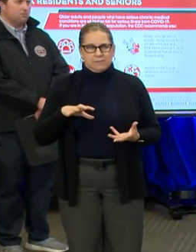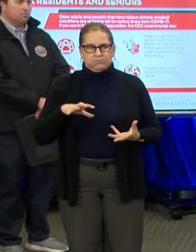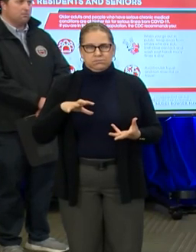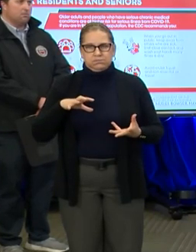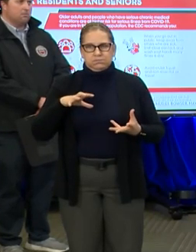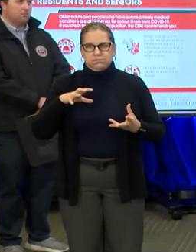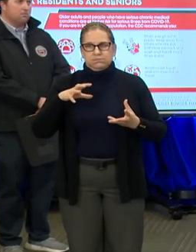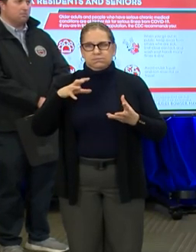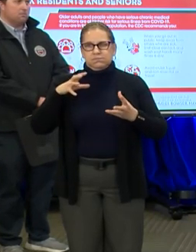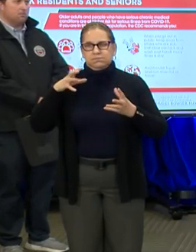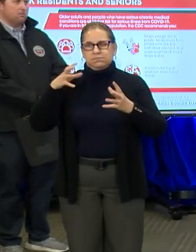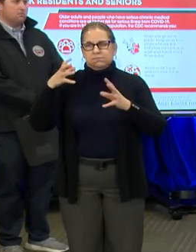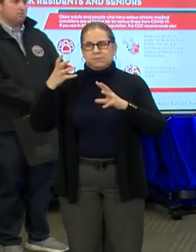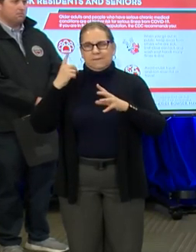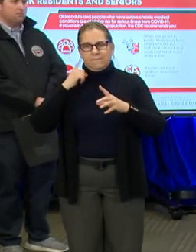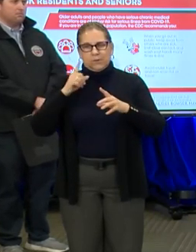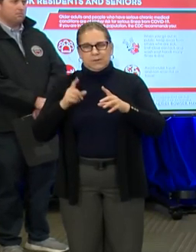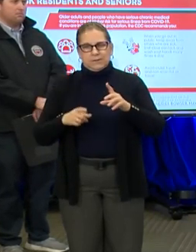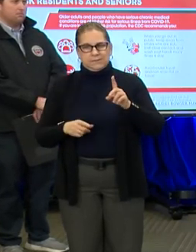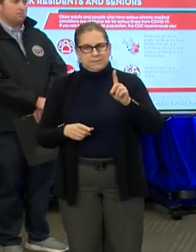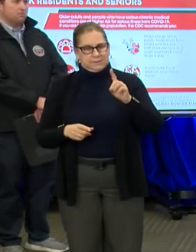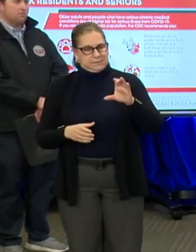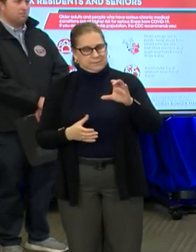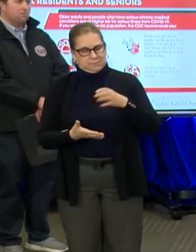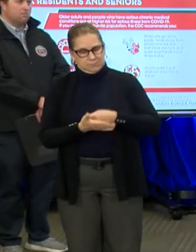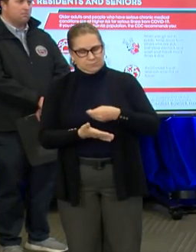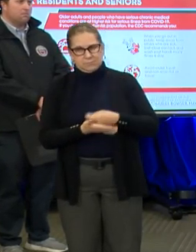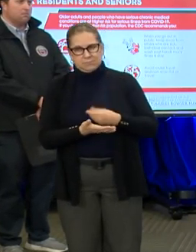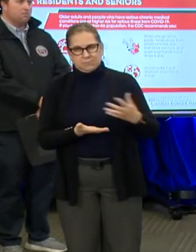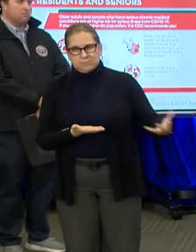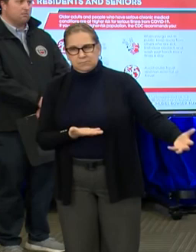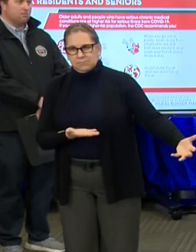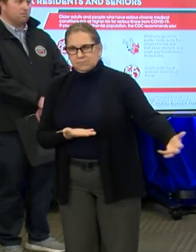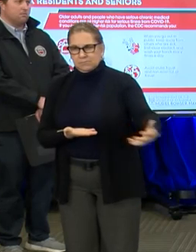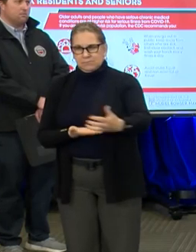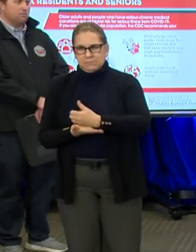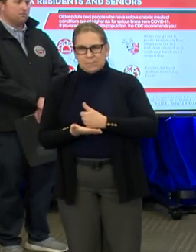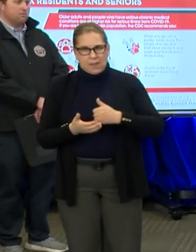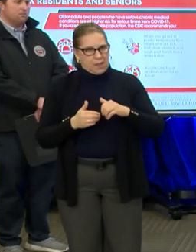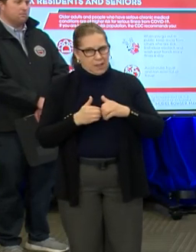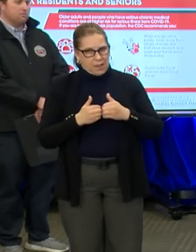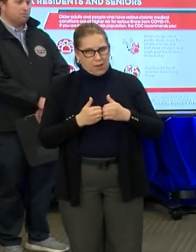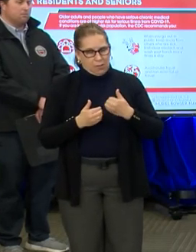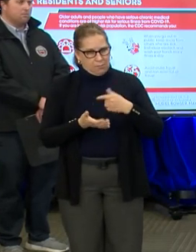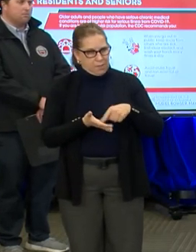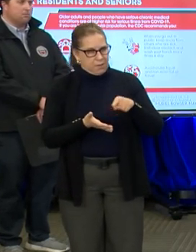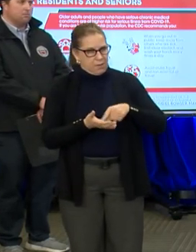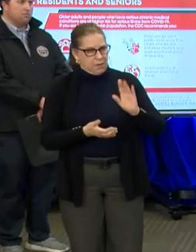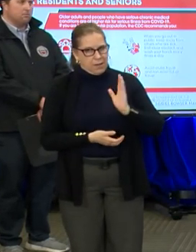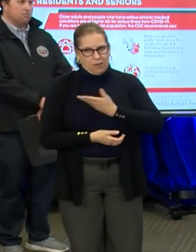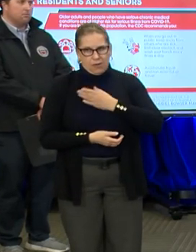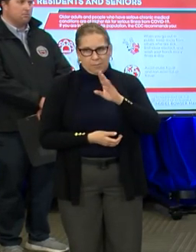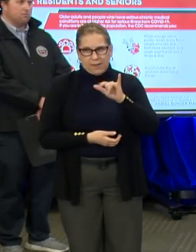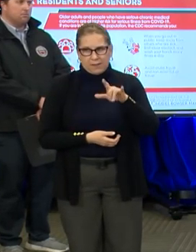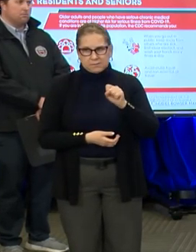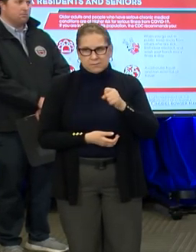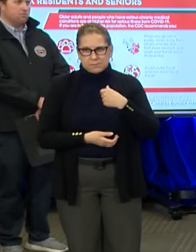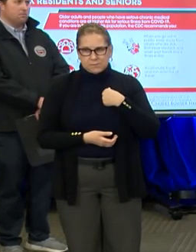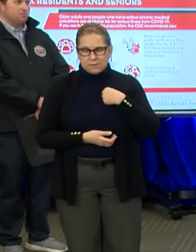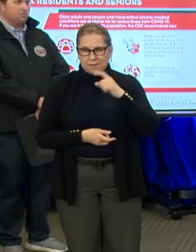district is going to be able to pay its bills, we have to maintain a consistent cash